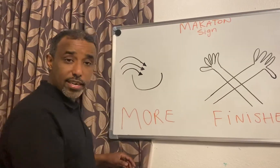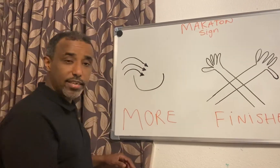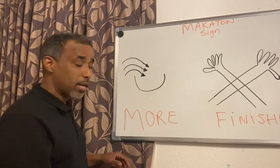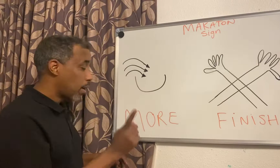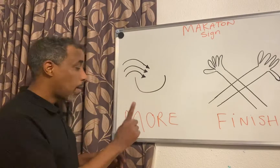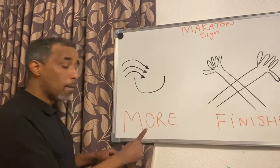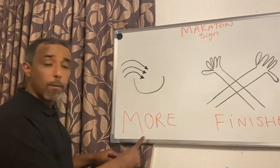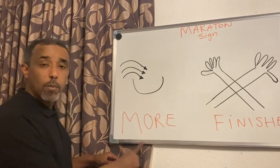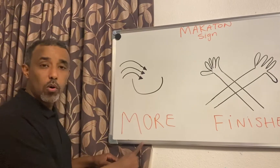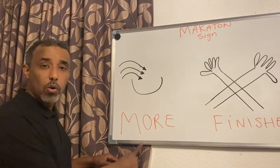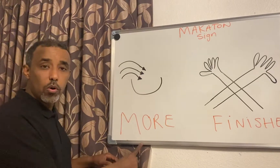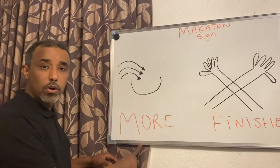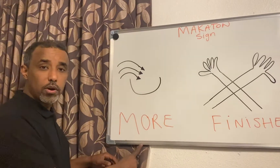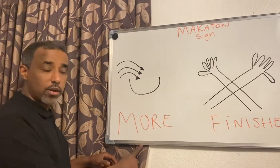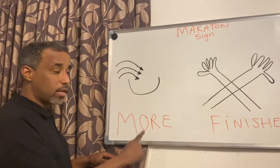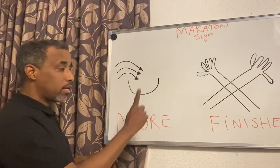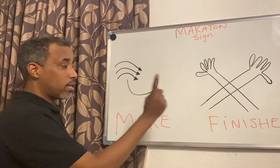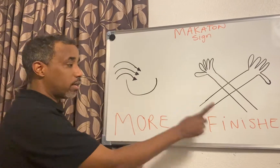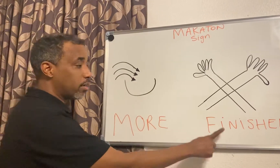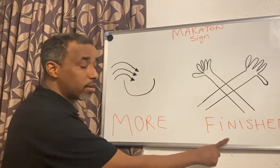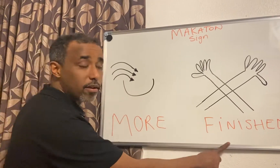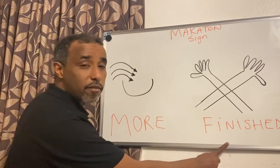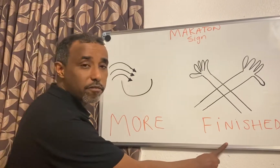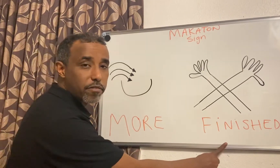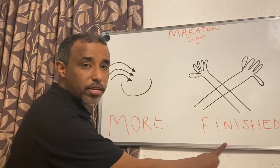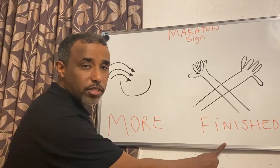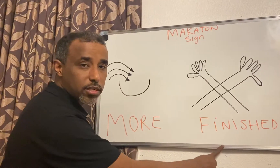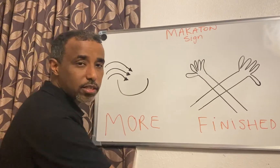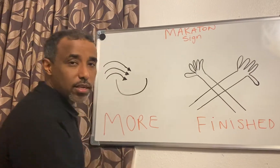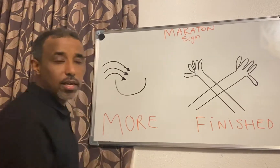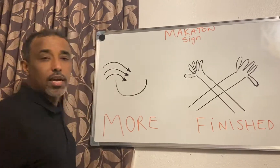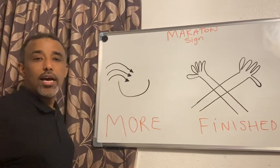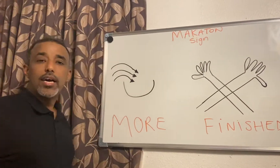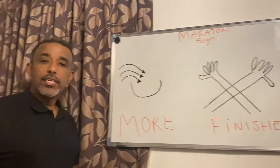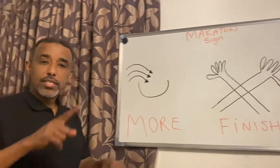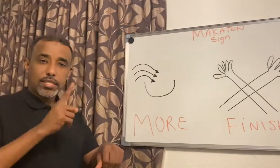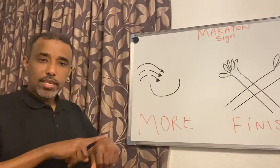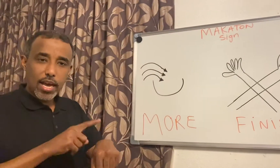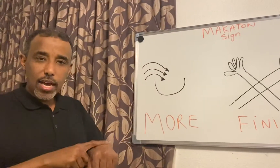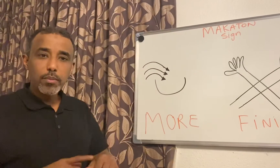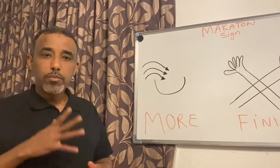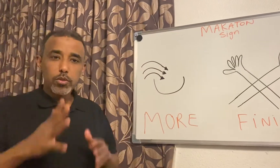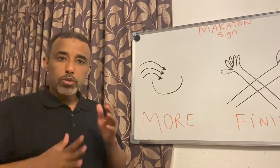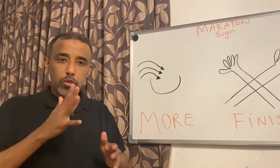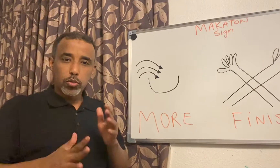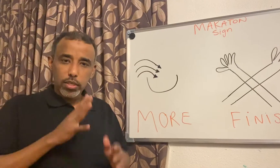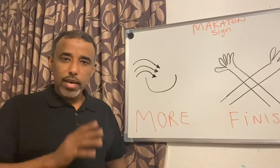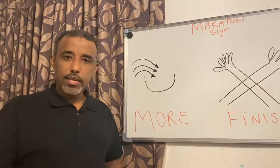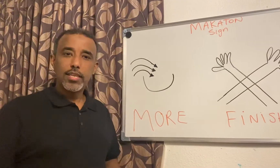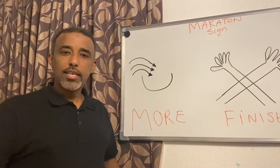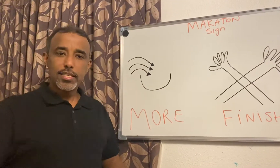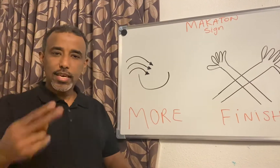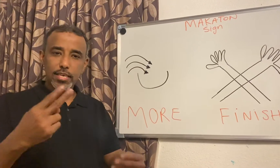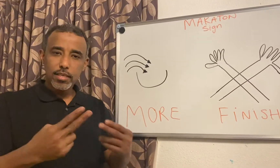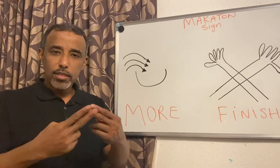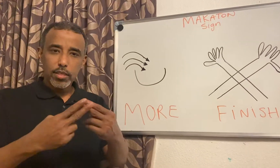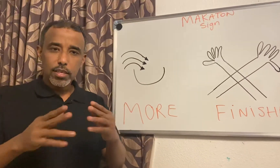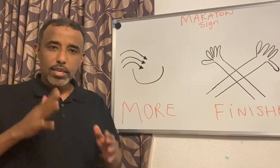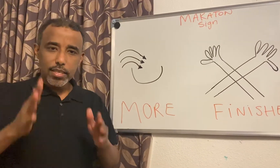again. More and finished. And it's time to sign.